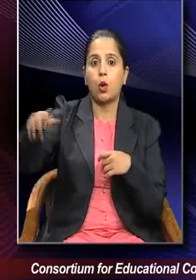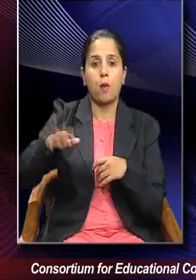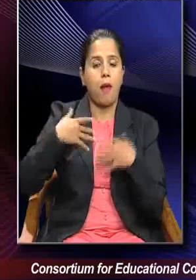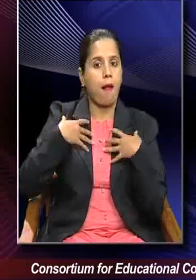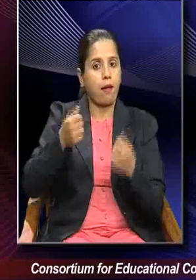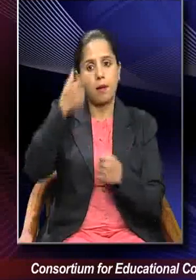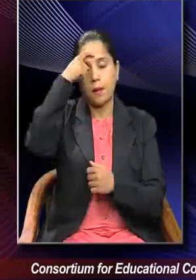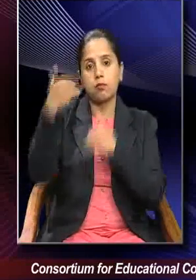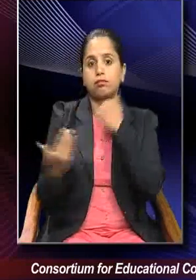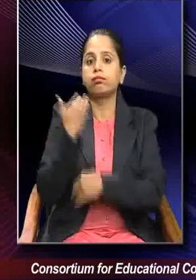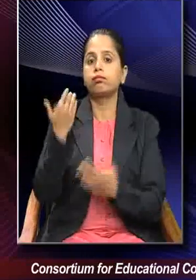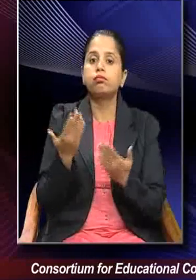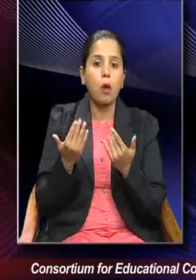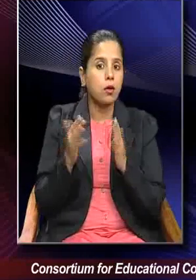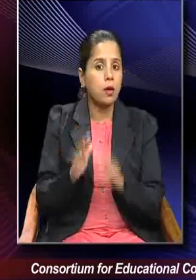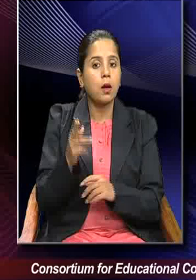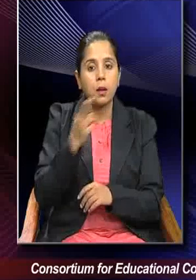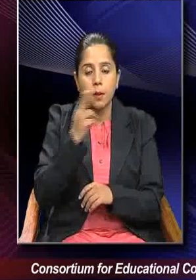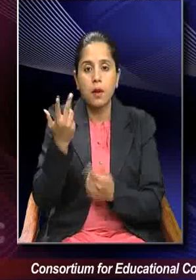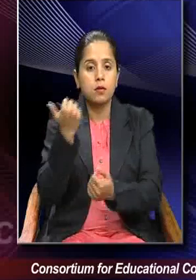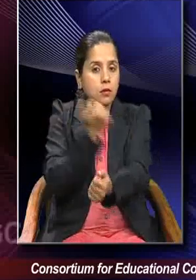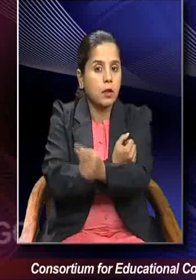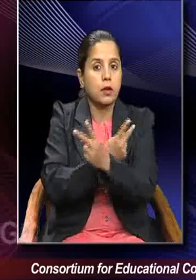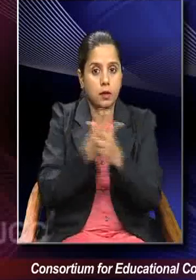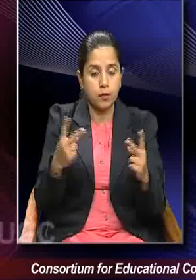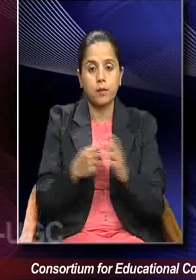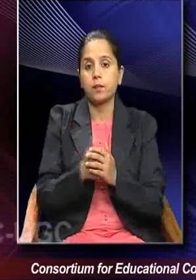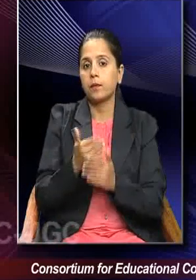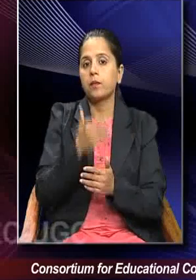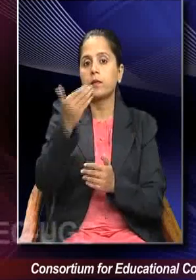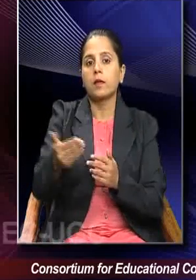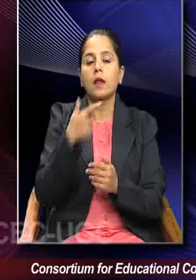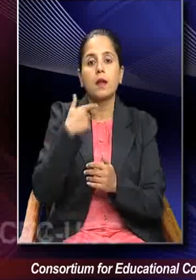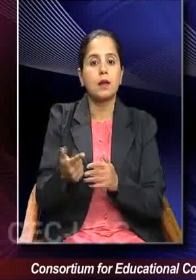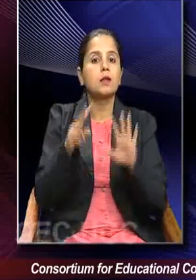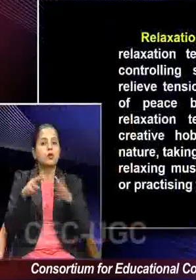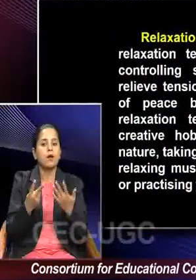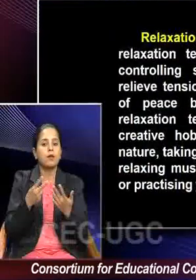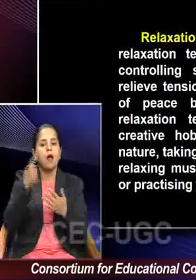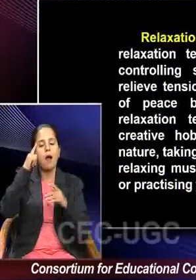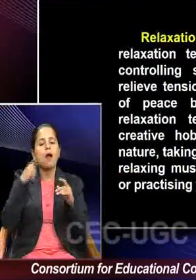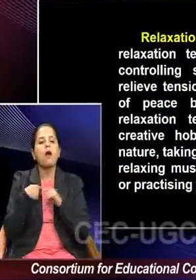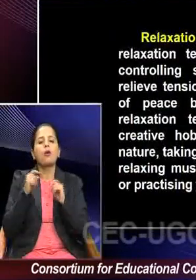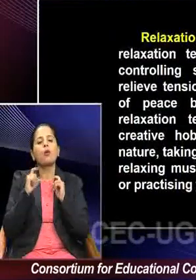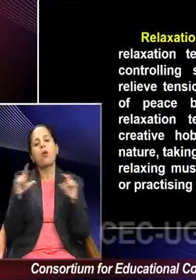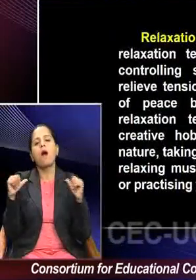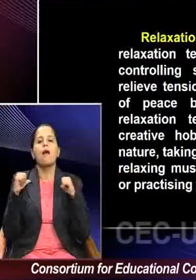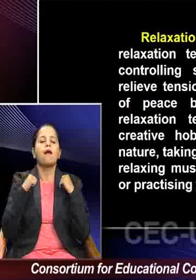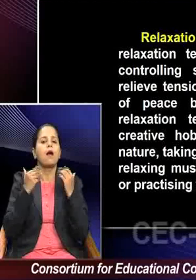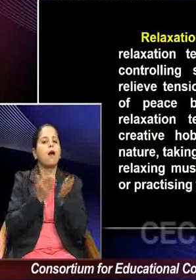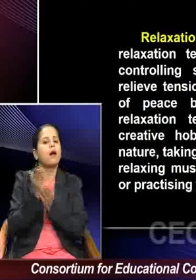health repercussions. The next is your relaxation techniques.